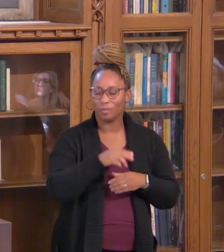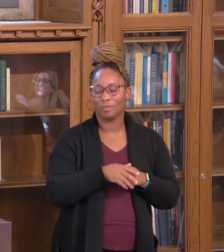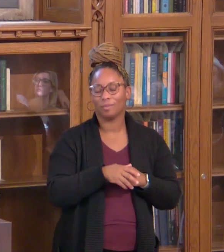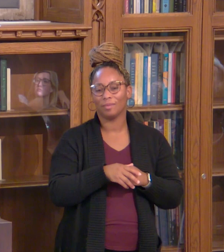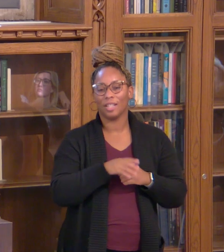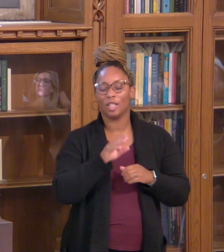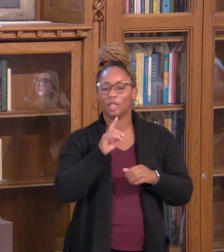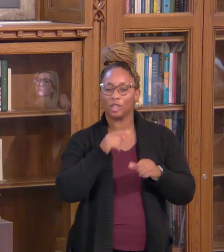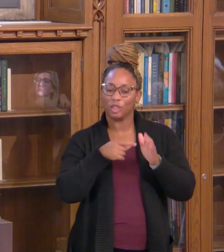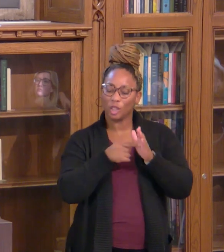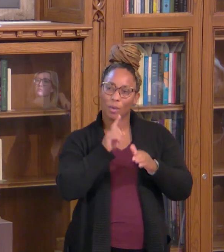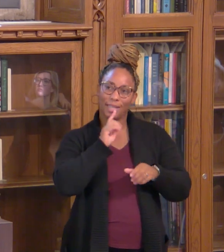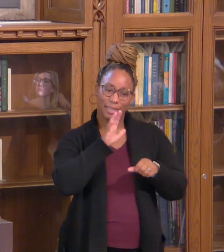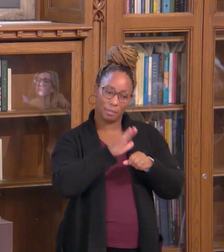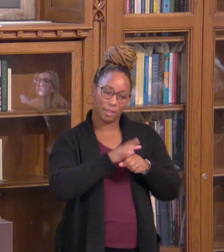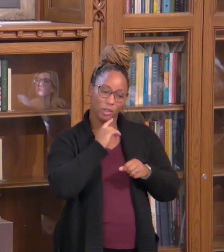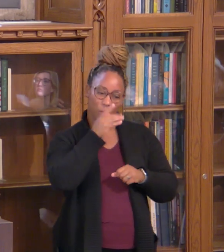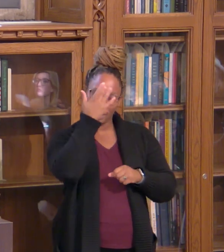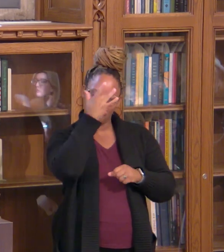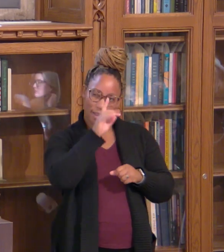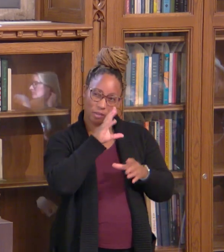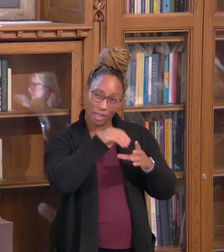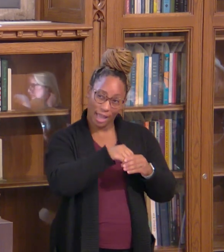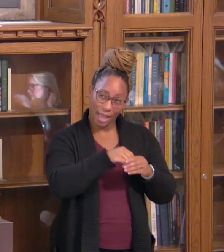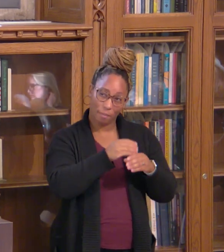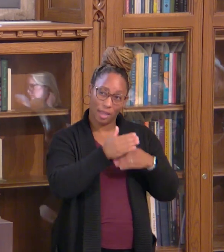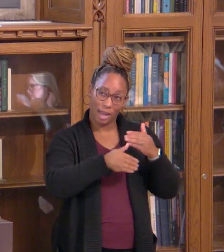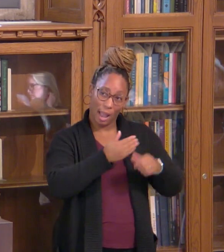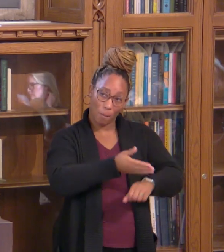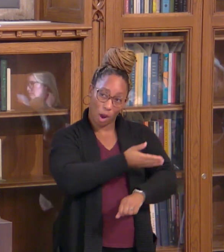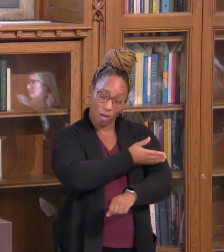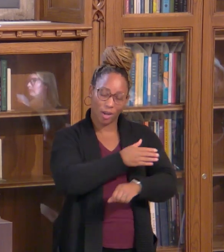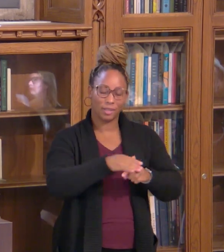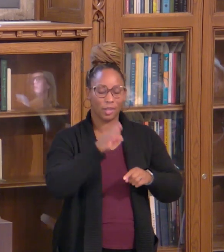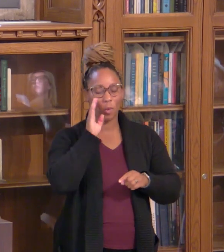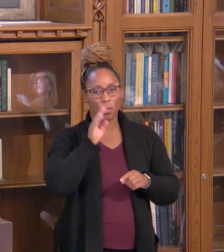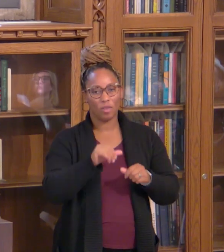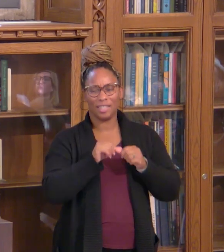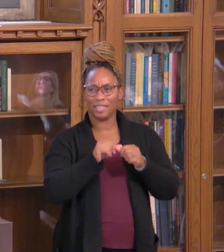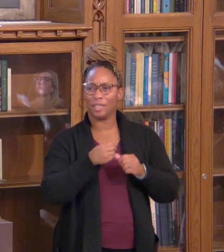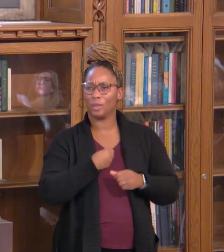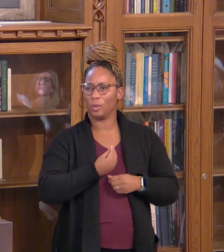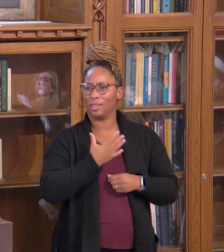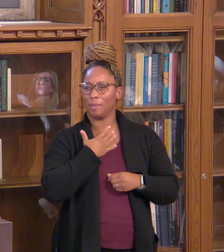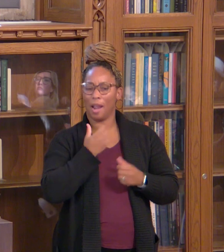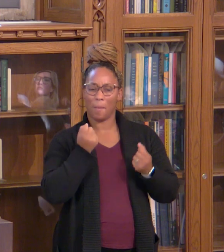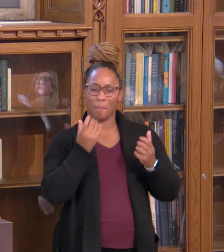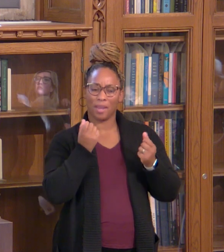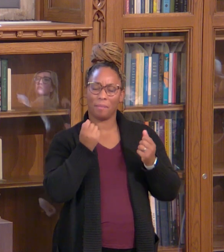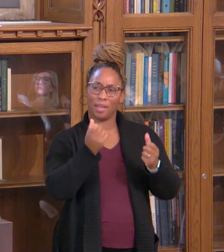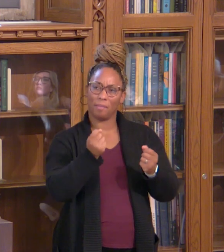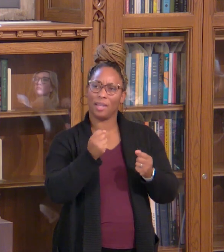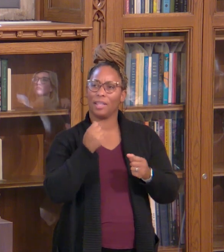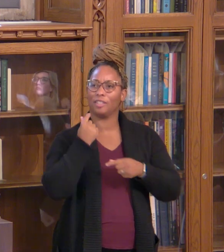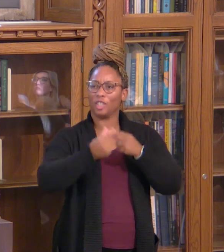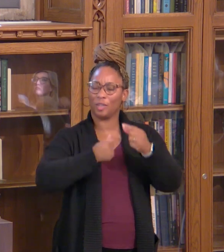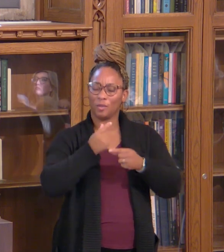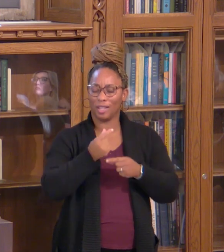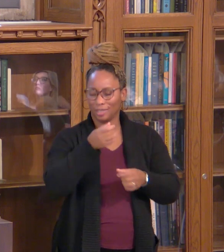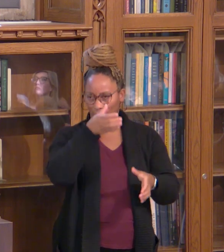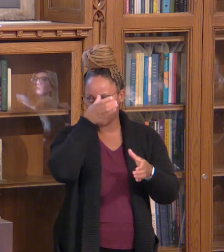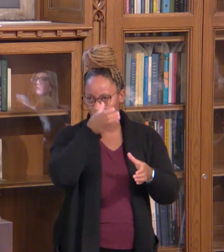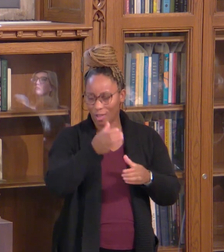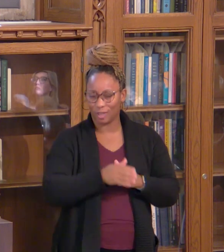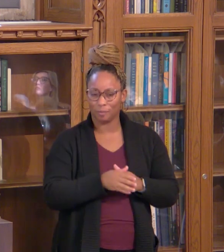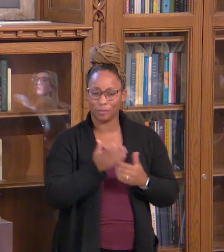commitment to intellectual engagement and academic progress will continue to inspire generations of Scholars to come you've already heard